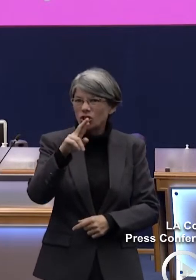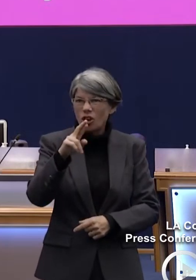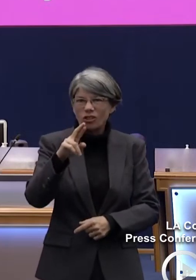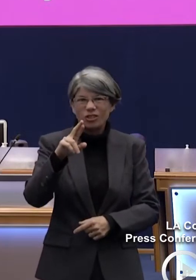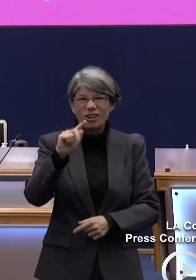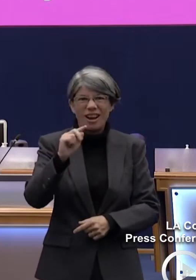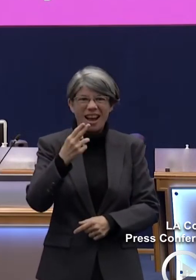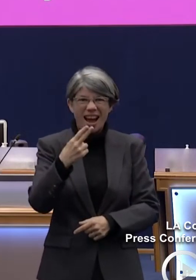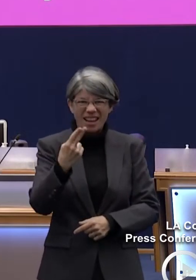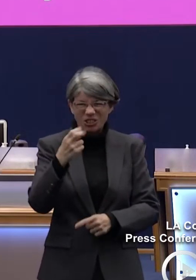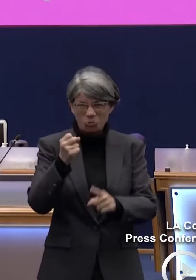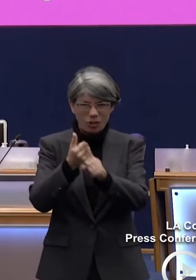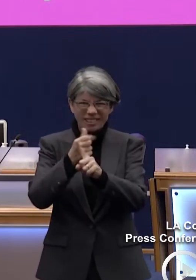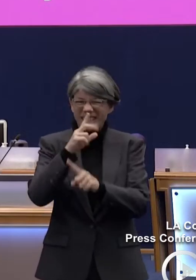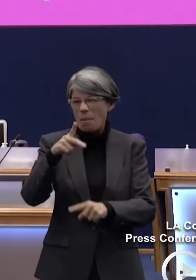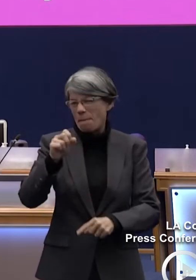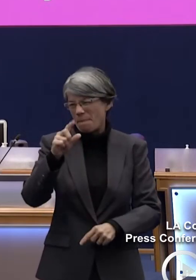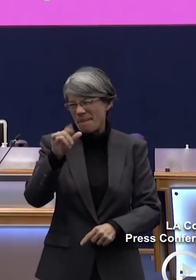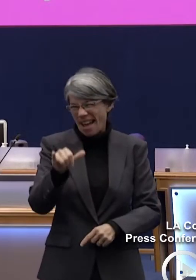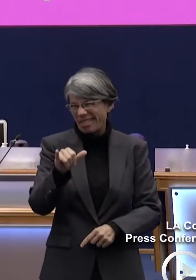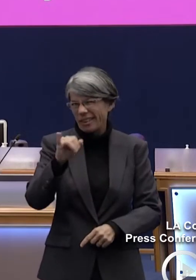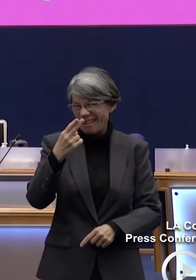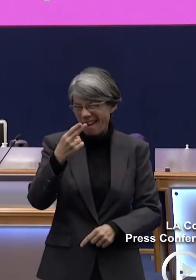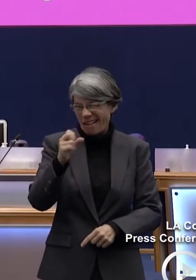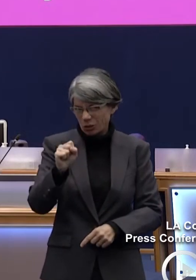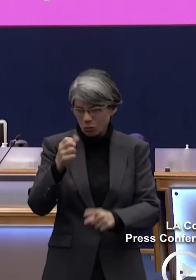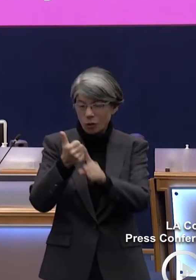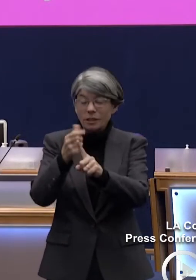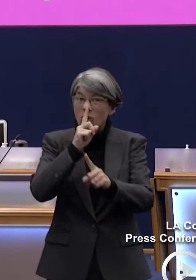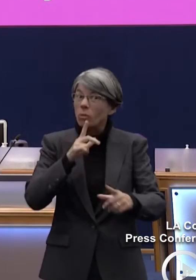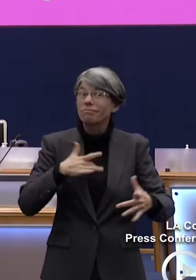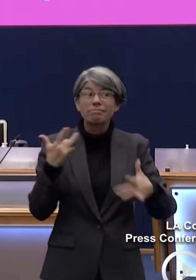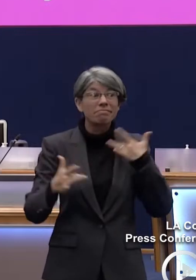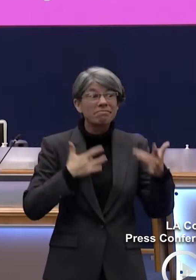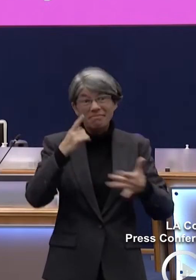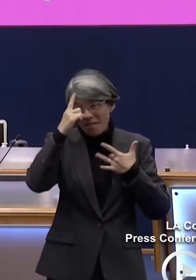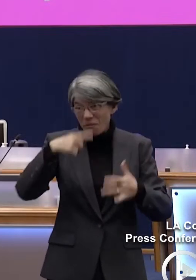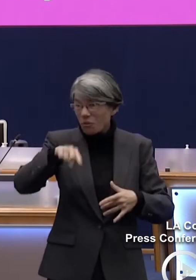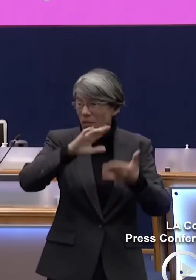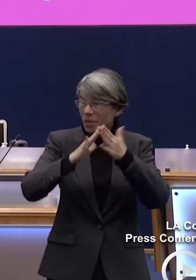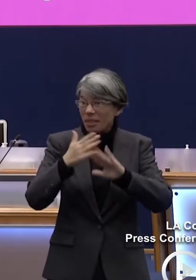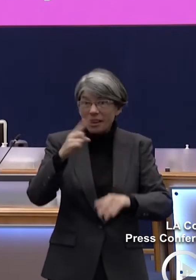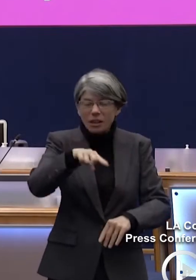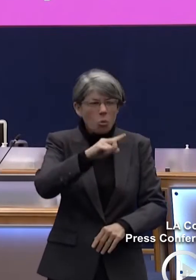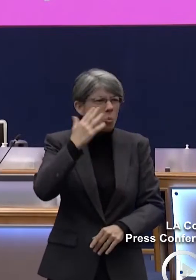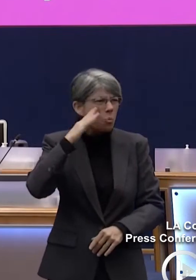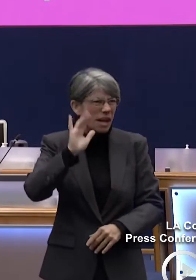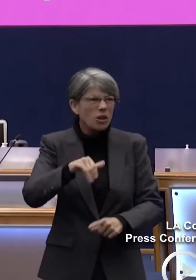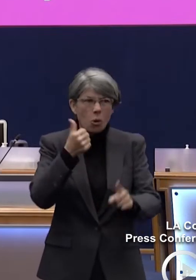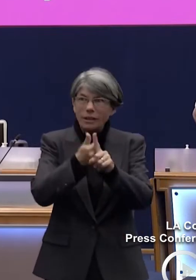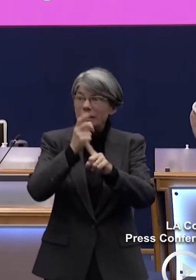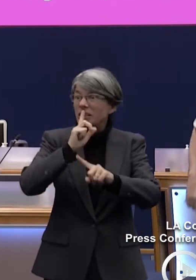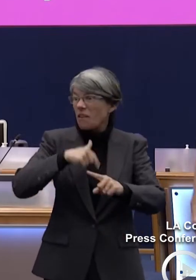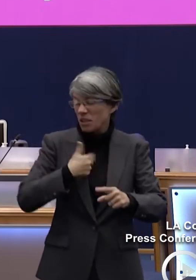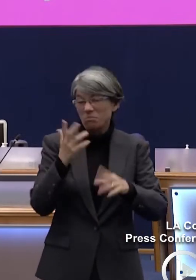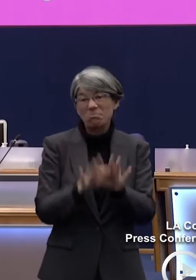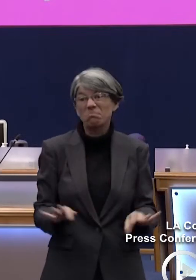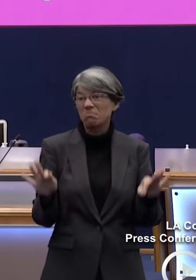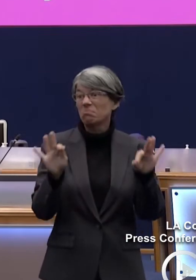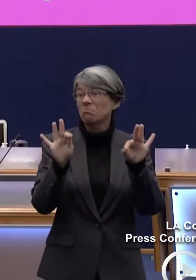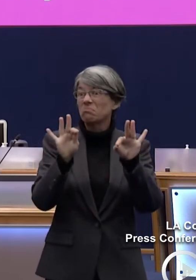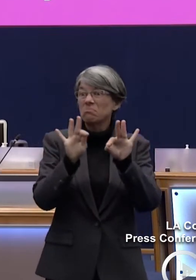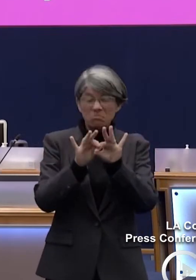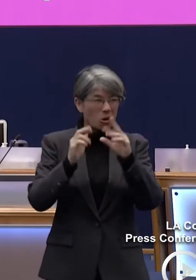High. That has been ongoing for several days, and it's really exciting for the Palisades community, as we know that is a fixture and a